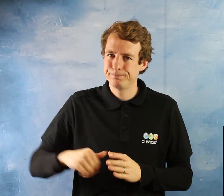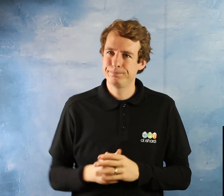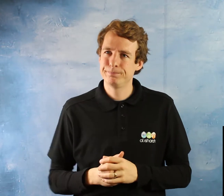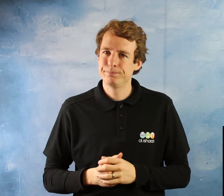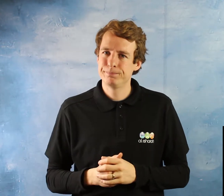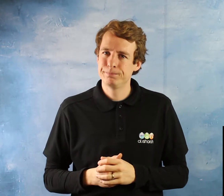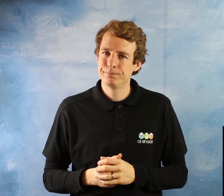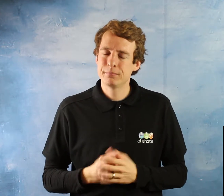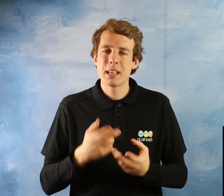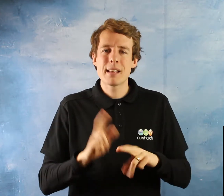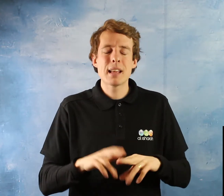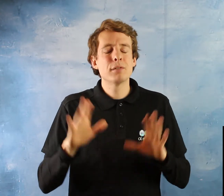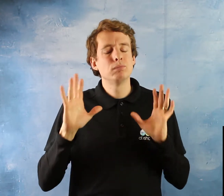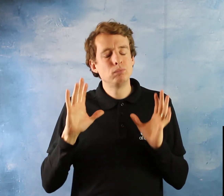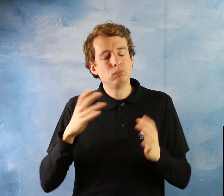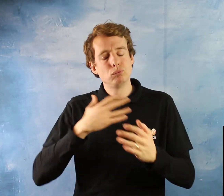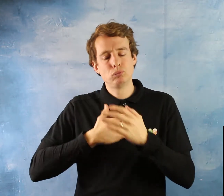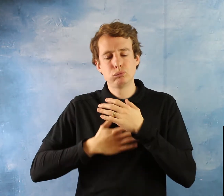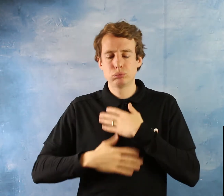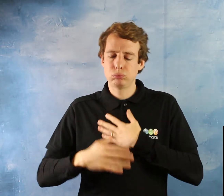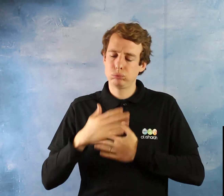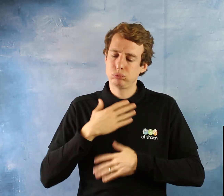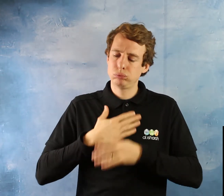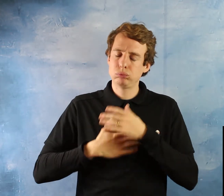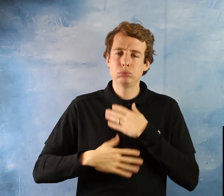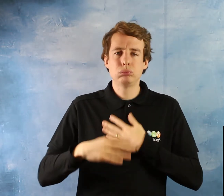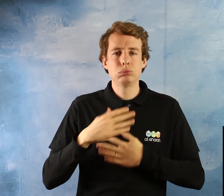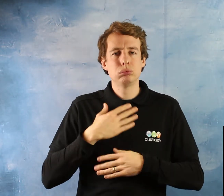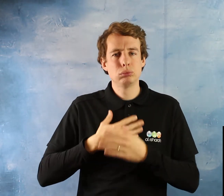Allah. And the best outcome is for the righteous.